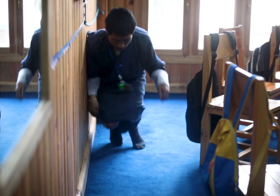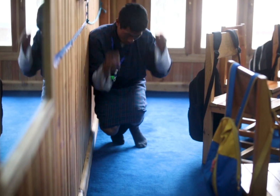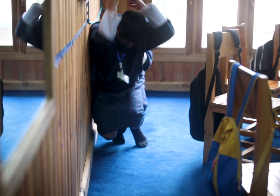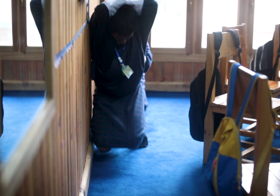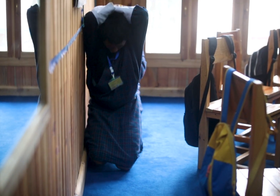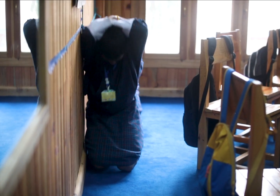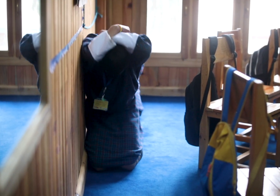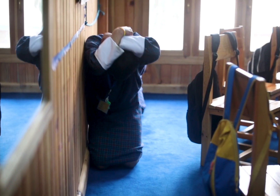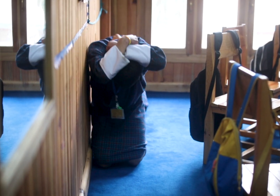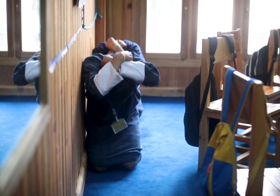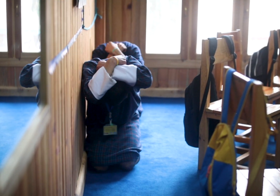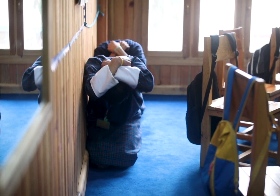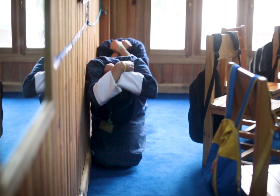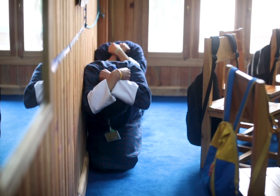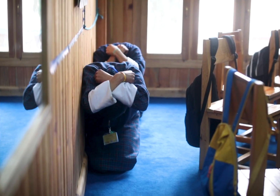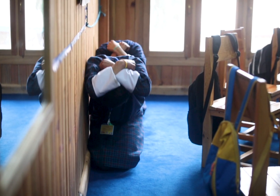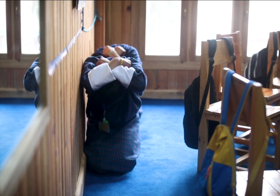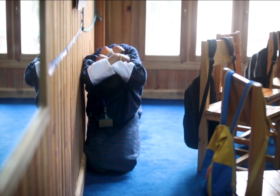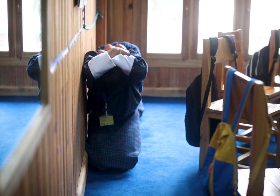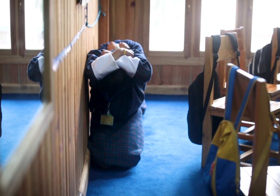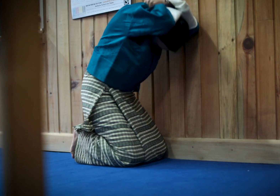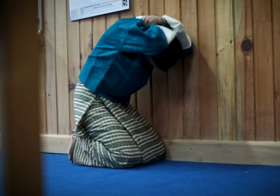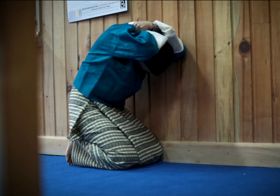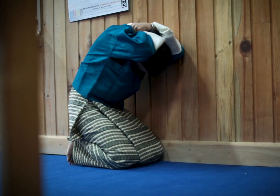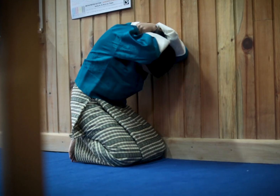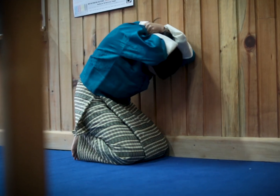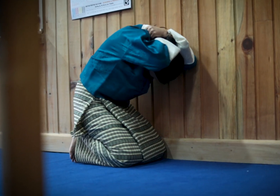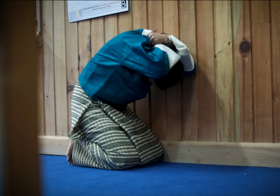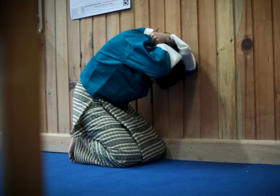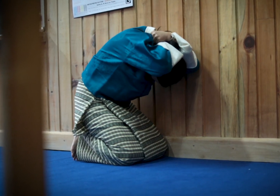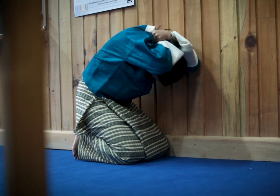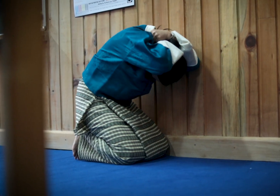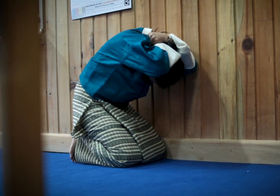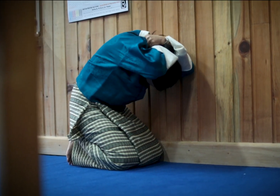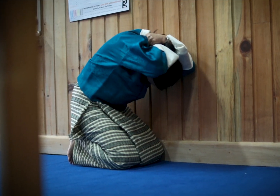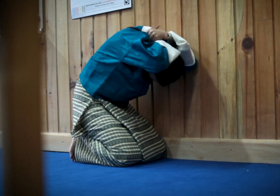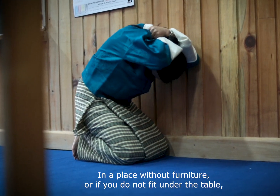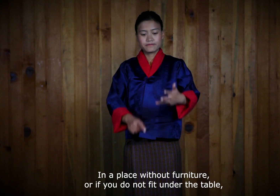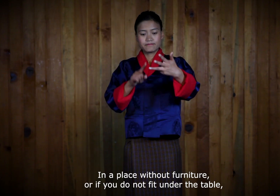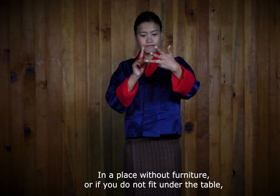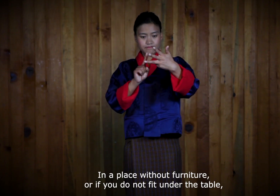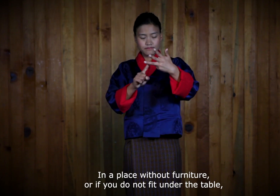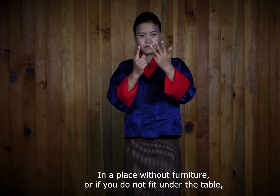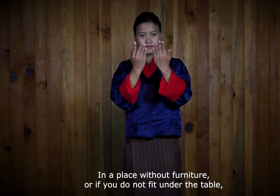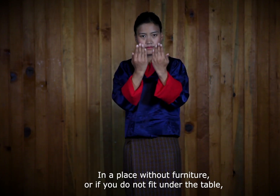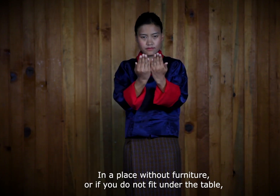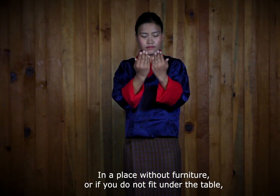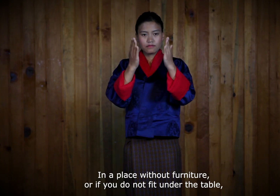4. In a place without furniture, or if you do not fit under the table,